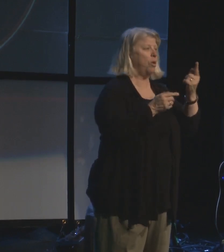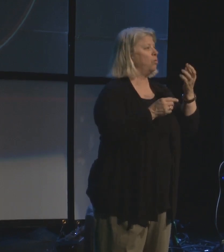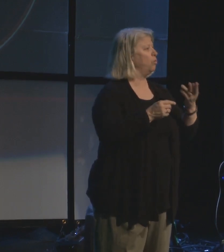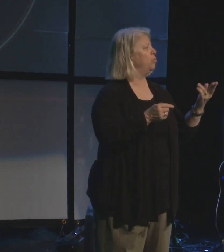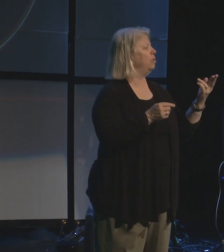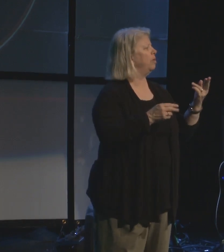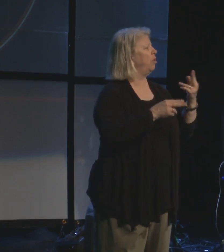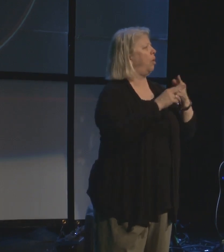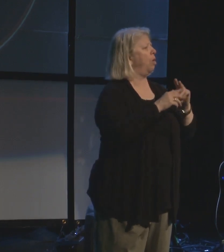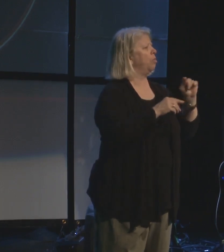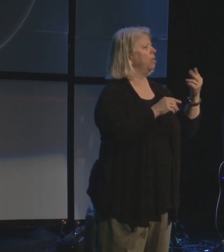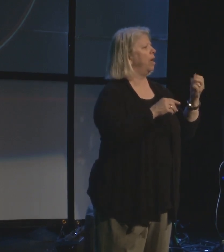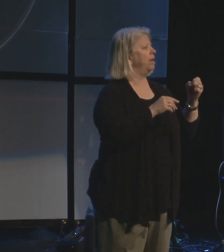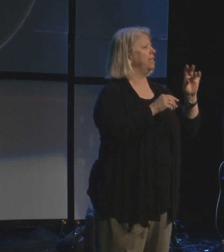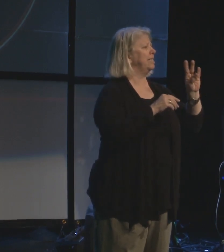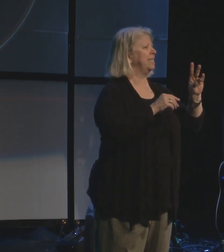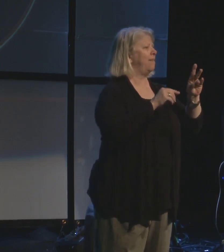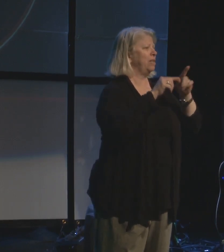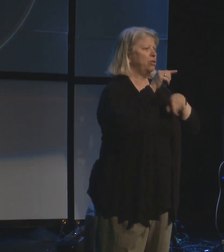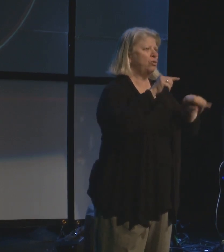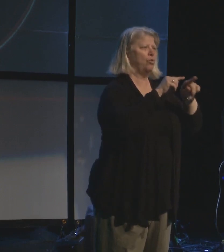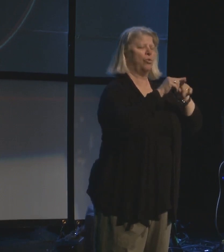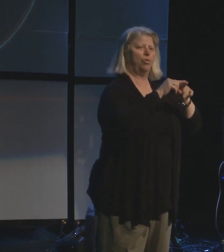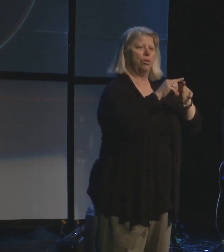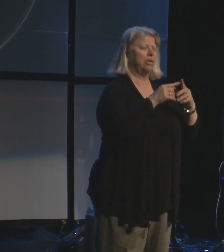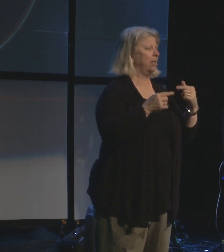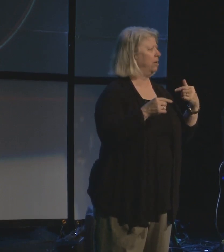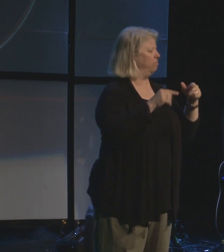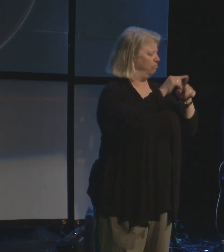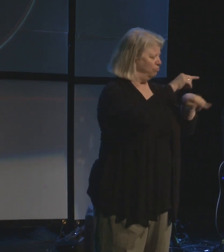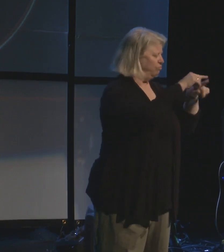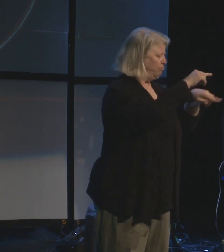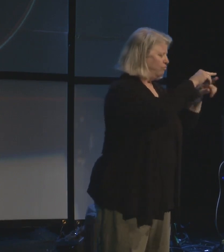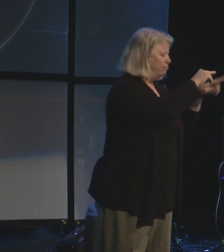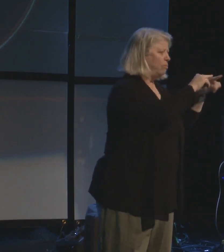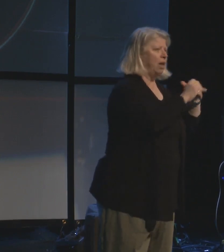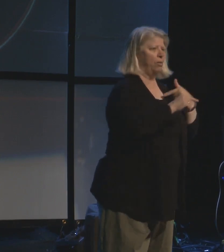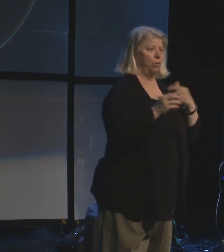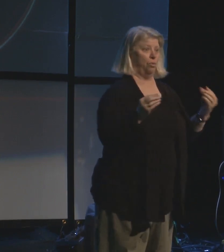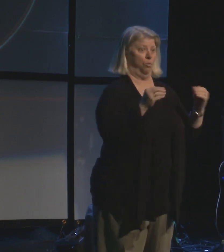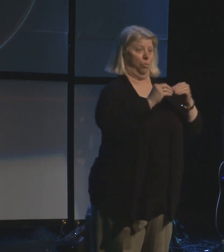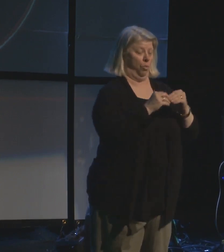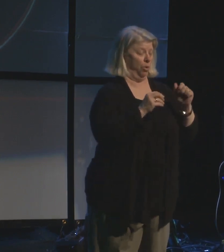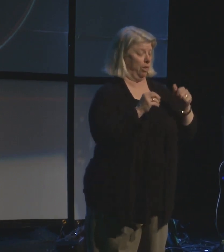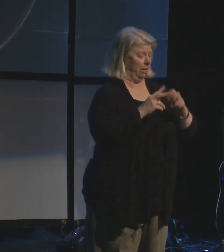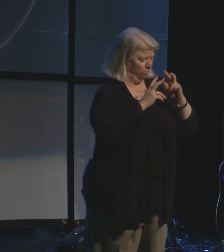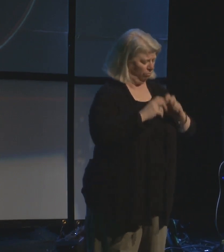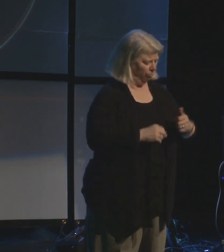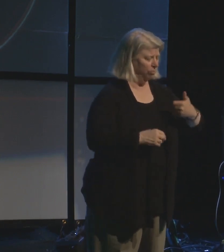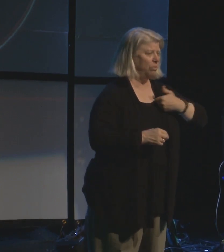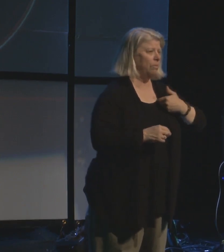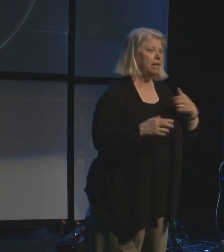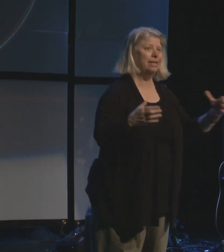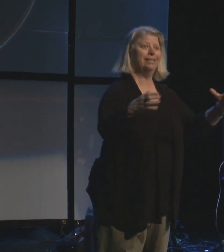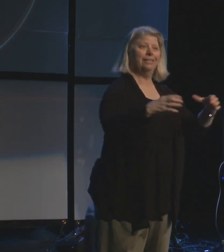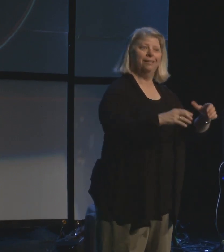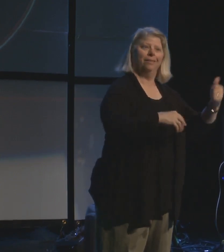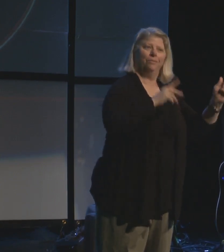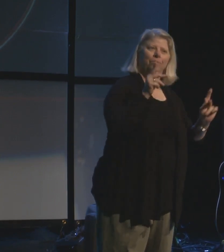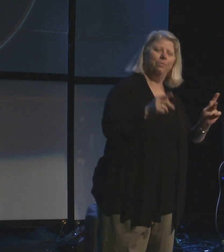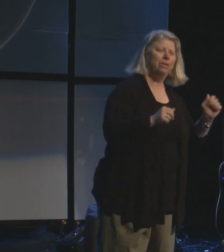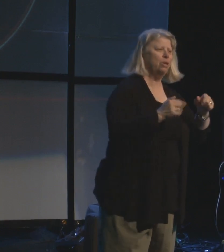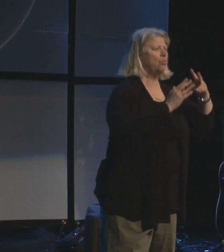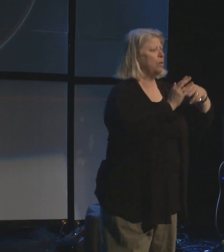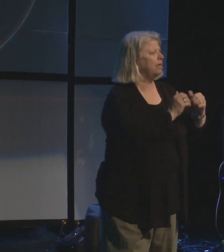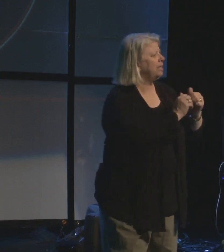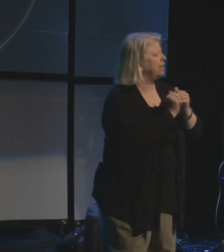resource called The Seven Circles. And we're actually there's so much more you could unpack on your own. You could get together with some folks. You could read